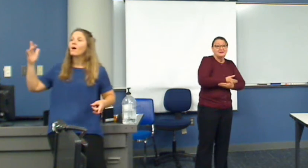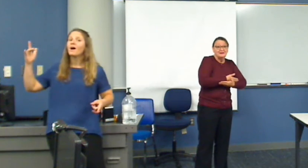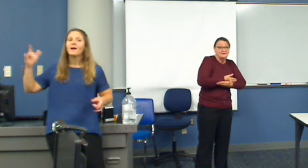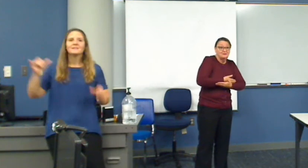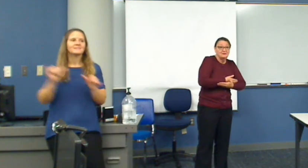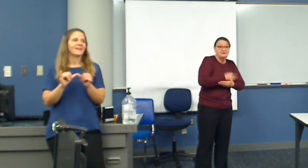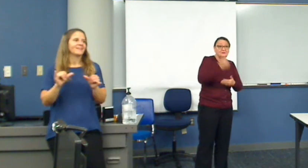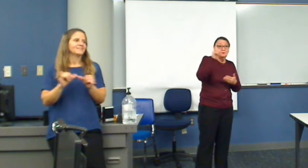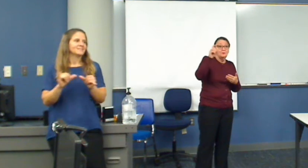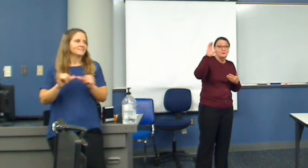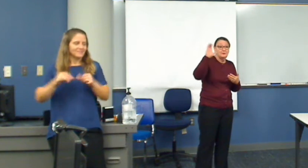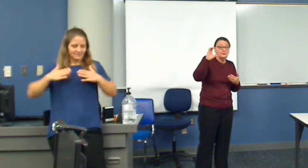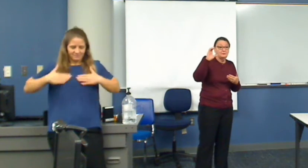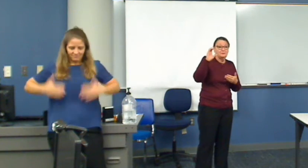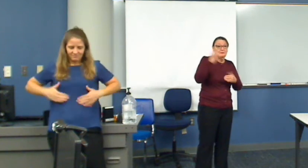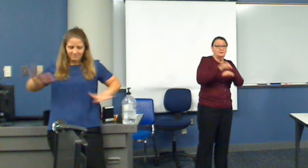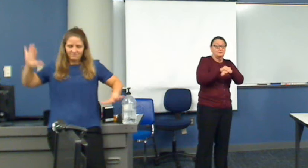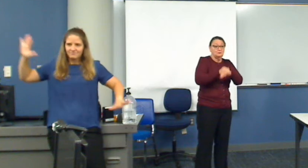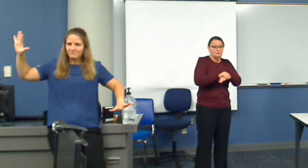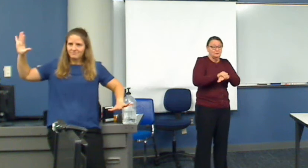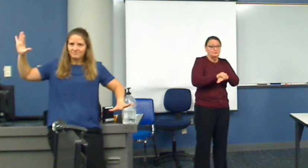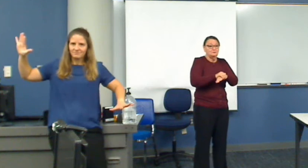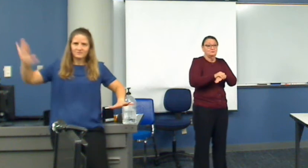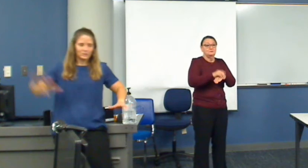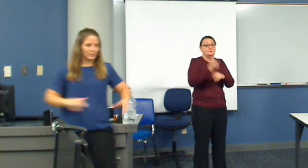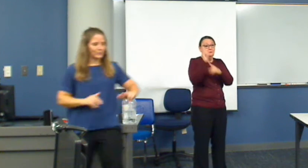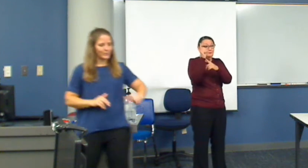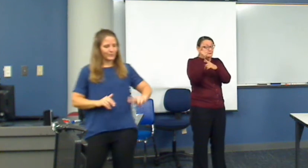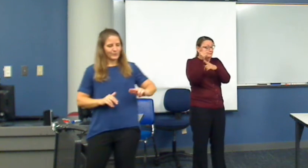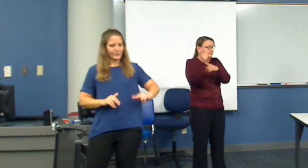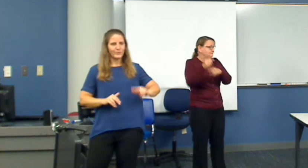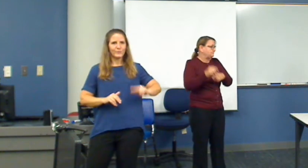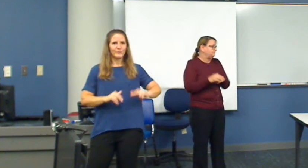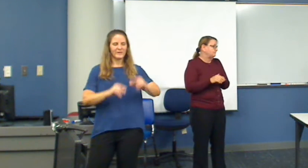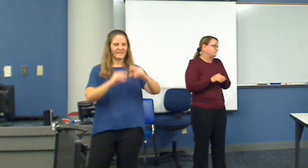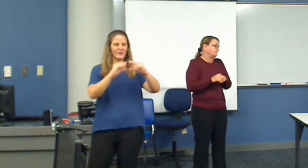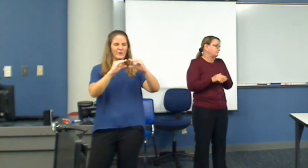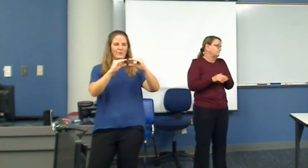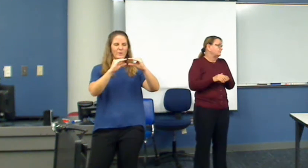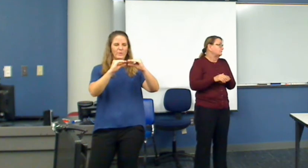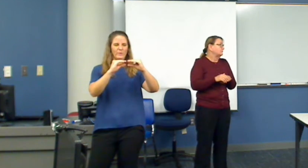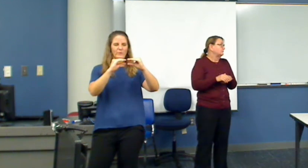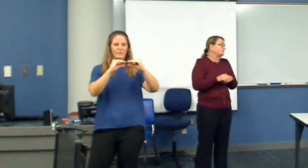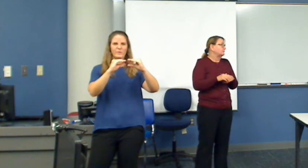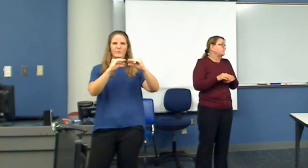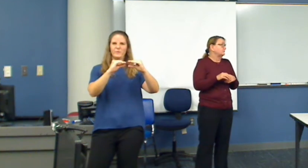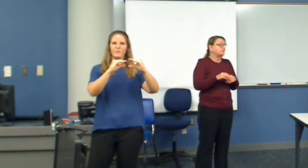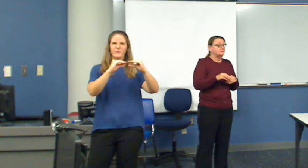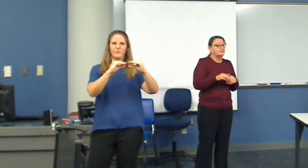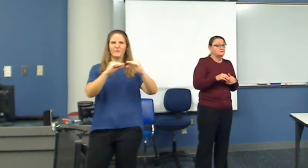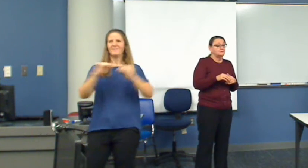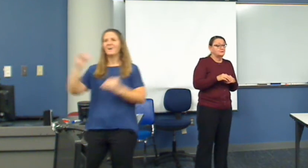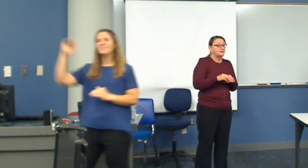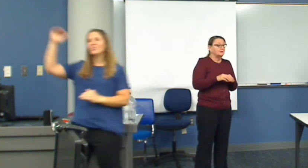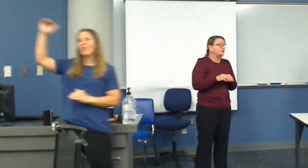of the victim. You're not going to go down as far. It doesn't take as much effort to give the compression as it does for an adult or a child.